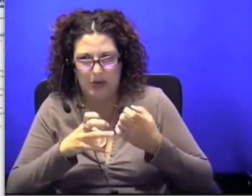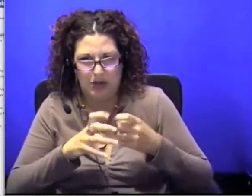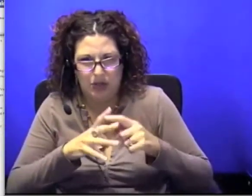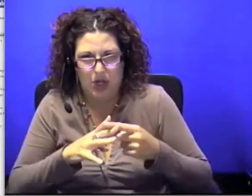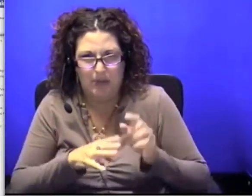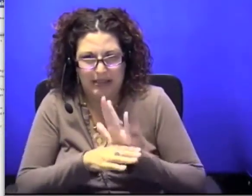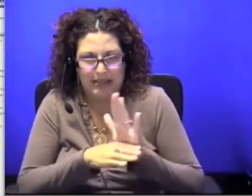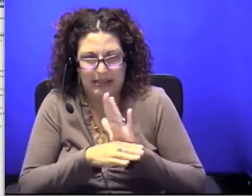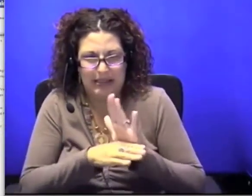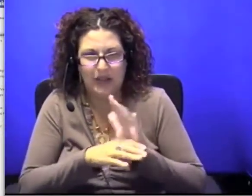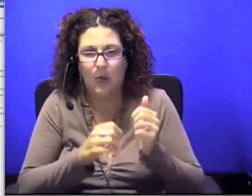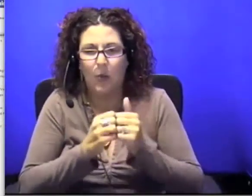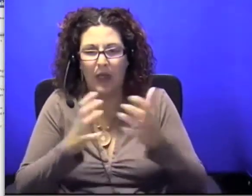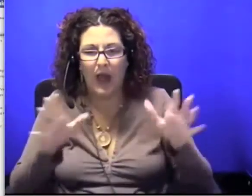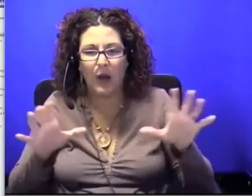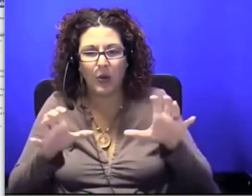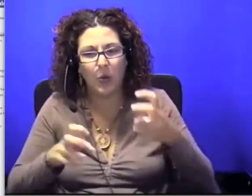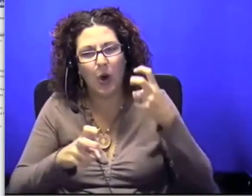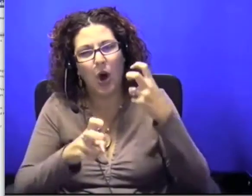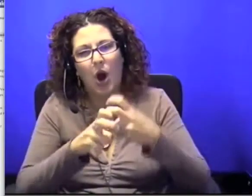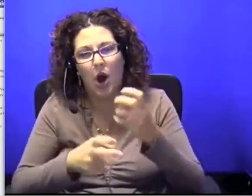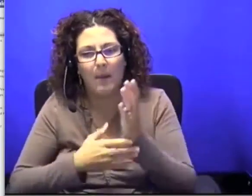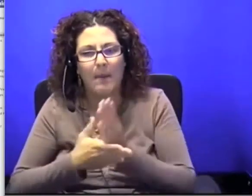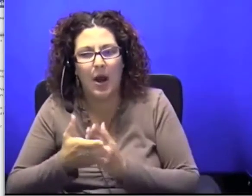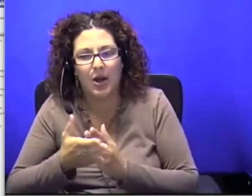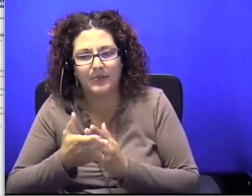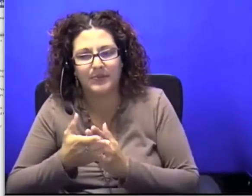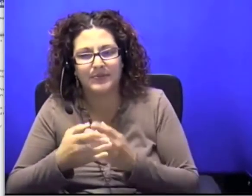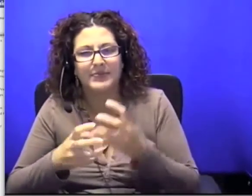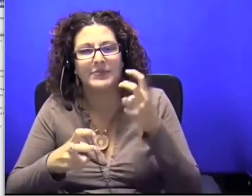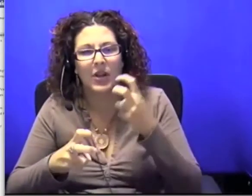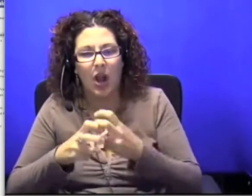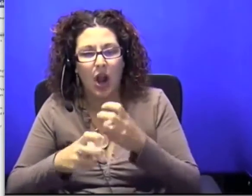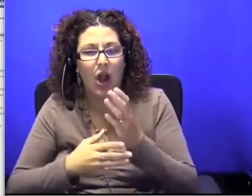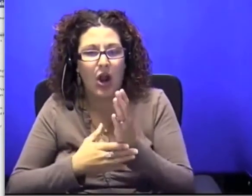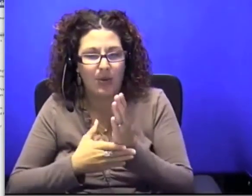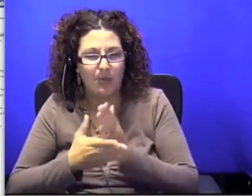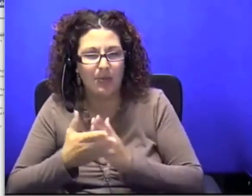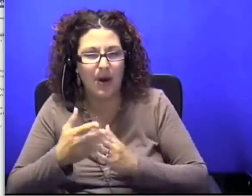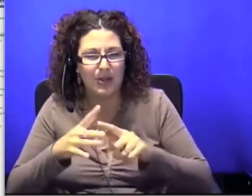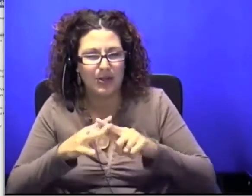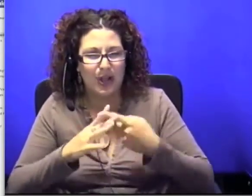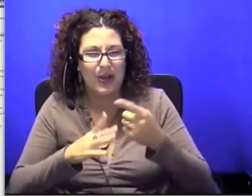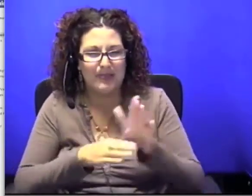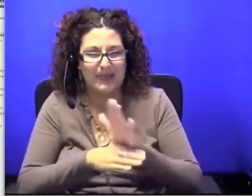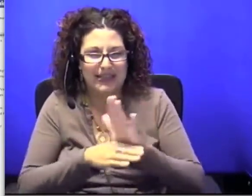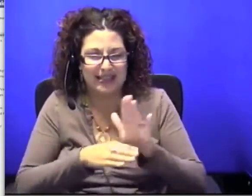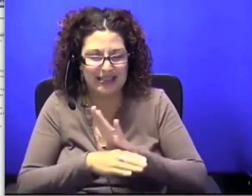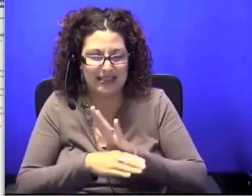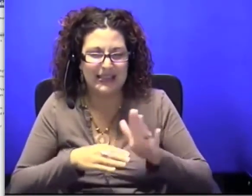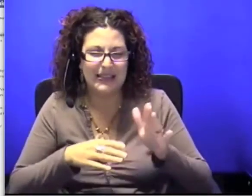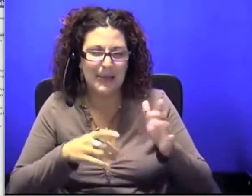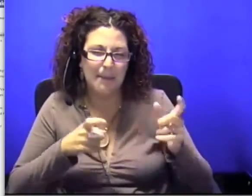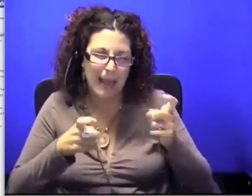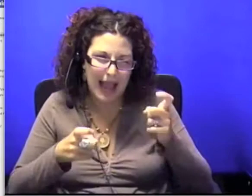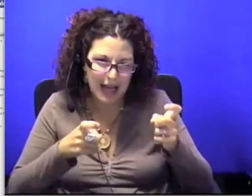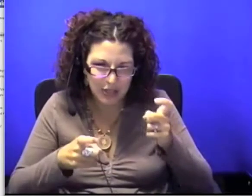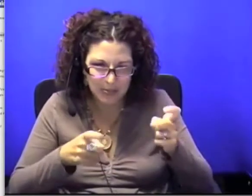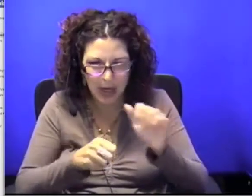give them the tools to start their business without having to do all the hard parts. The hard parts of starting a business are the